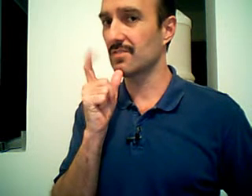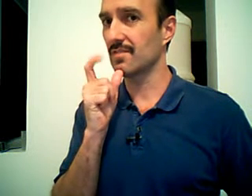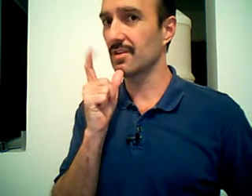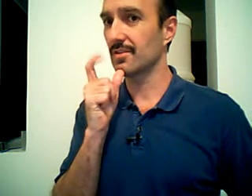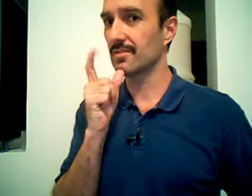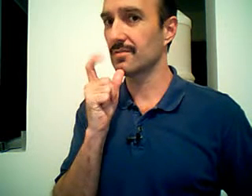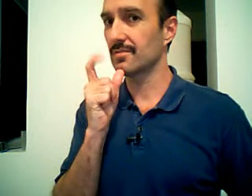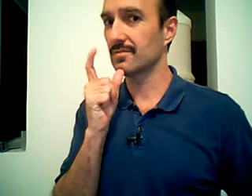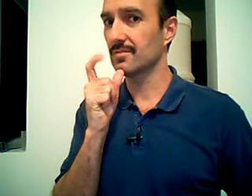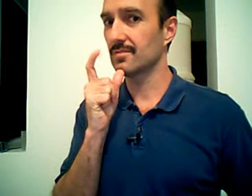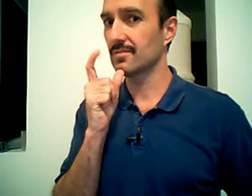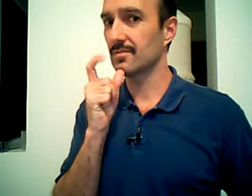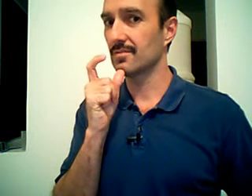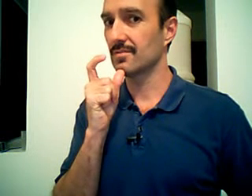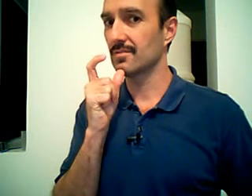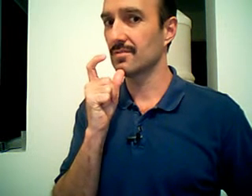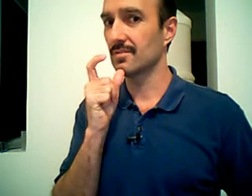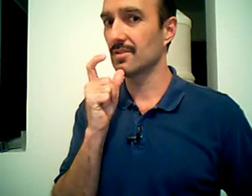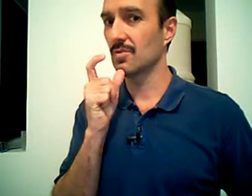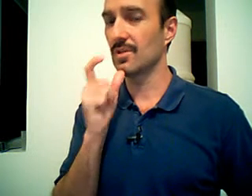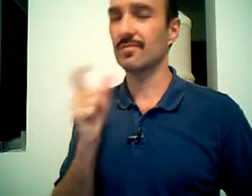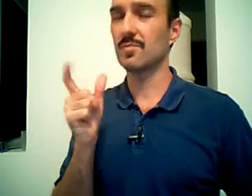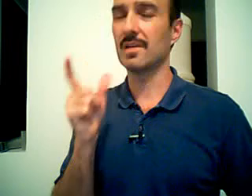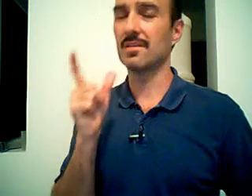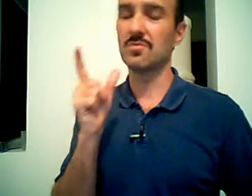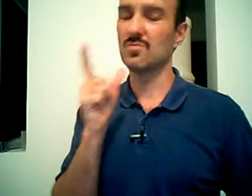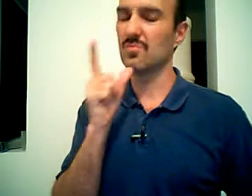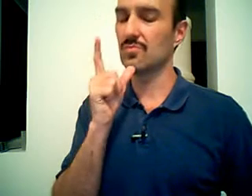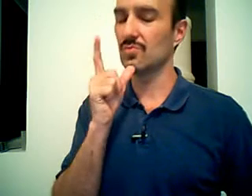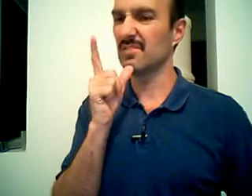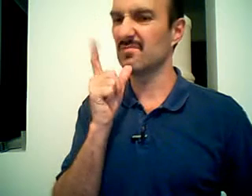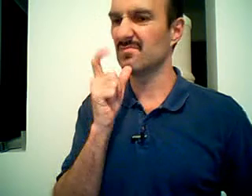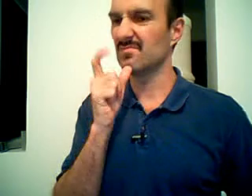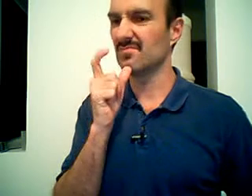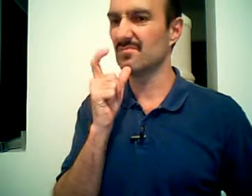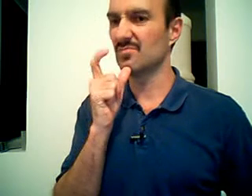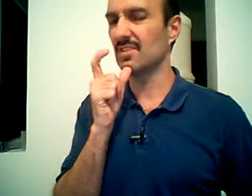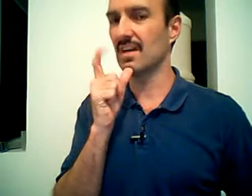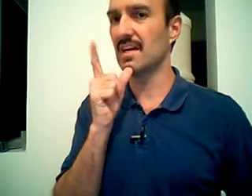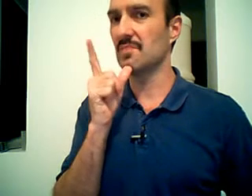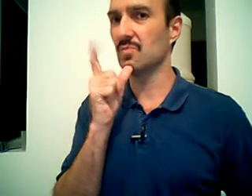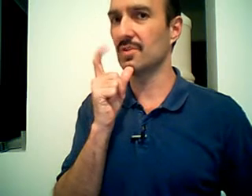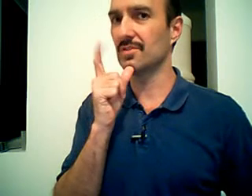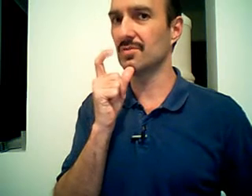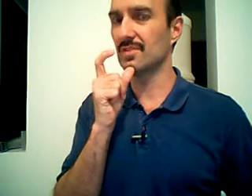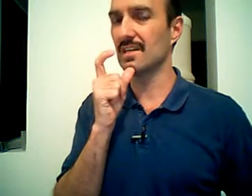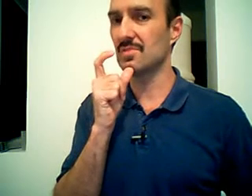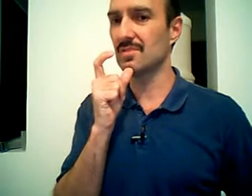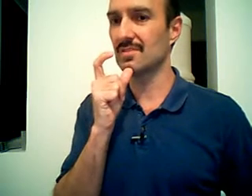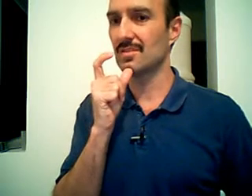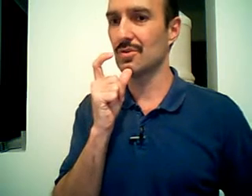finger. And you only have to bend it one time, 1 or 2 times. Who.